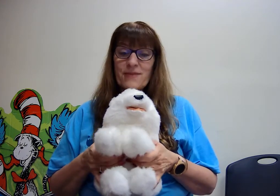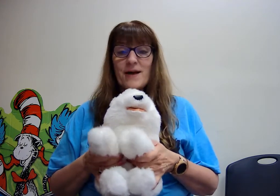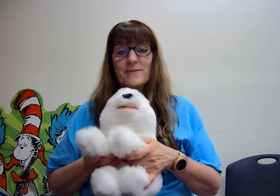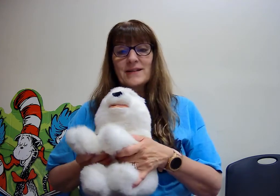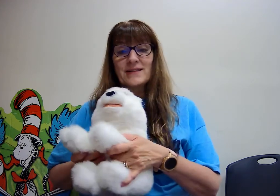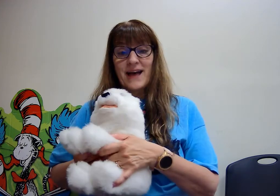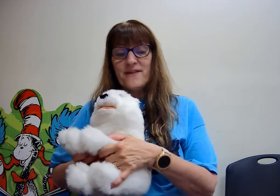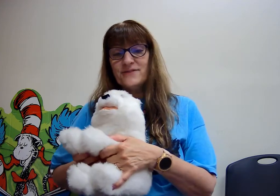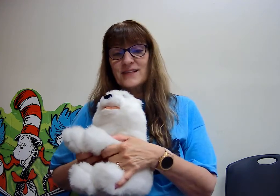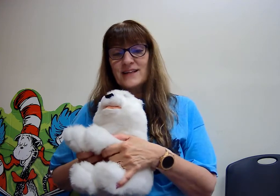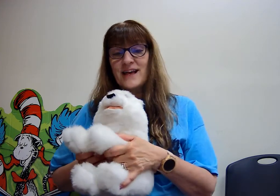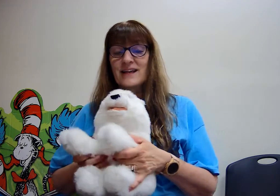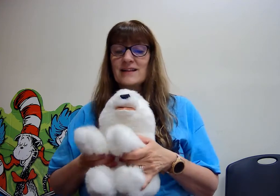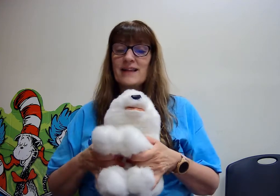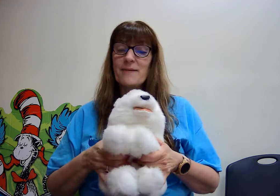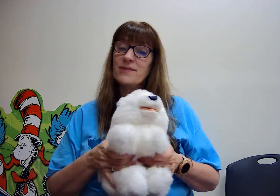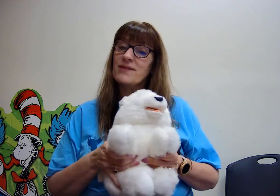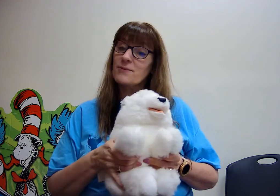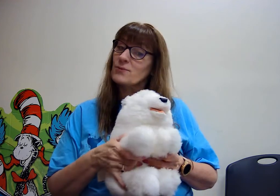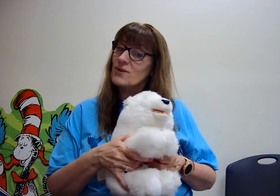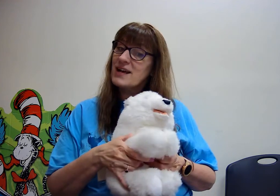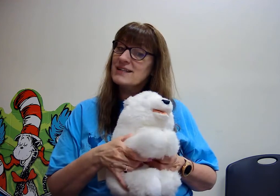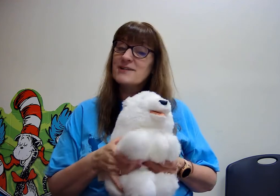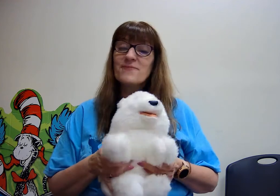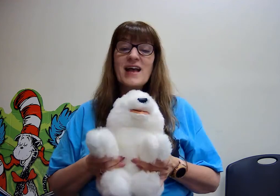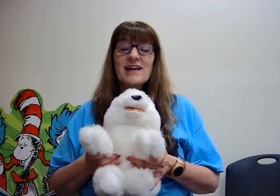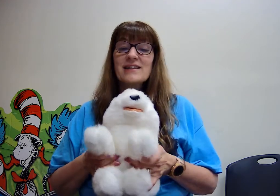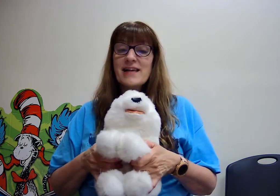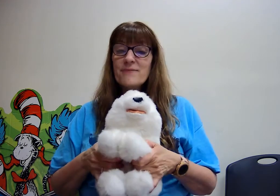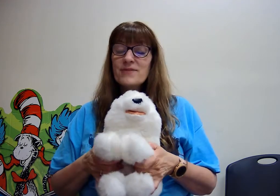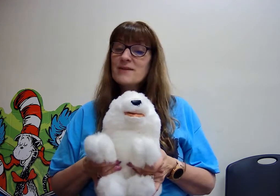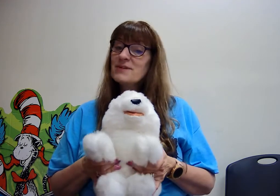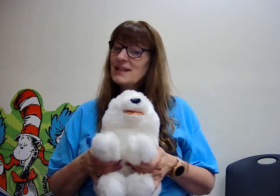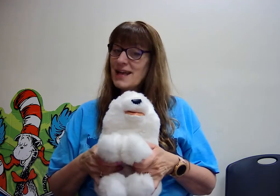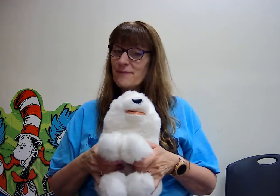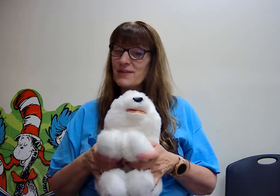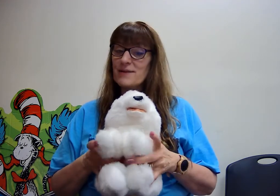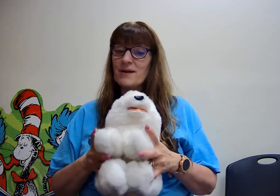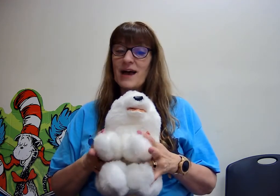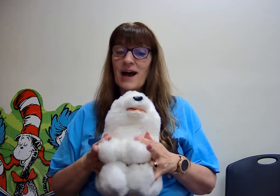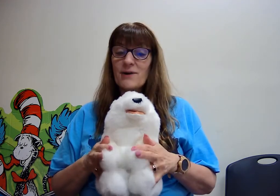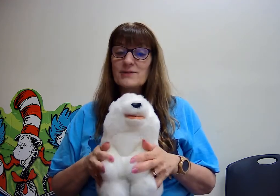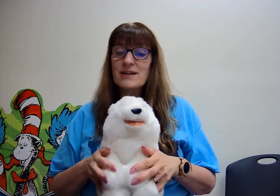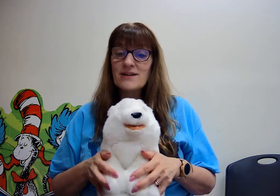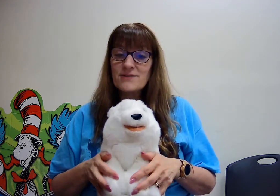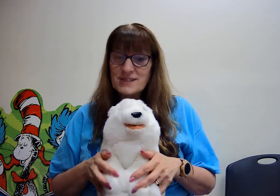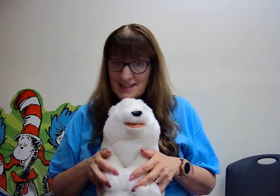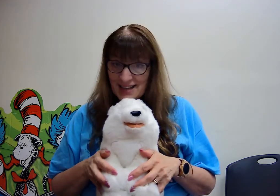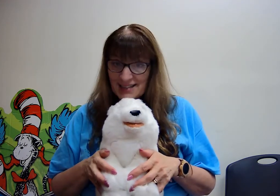them left and clap them right. Clap them out of sight.